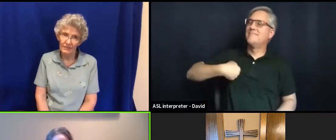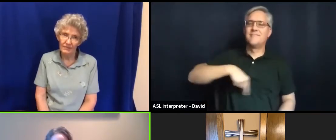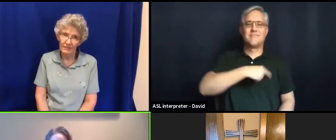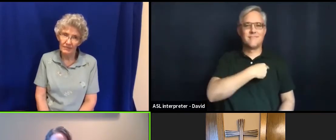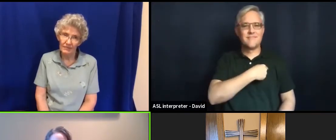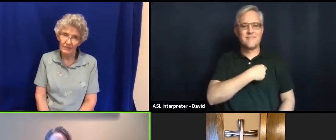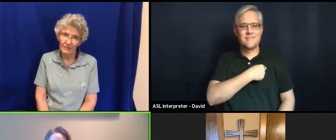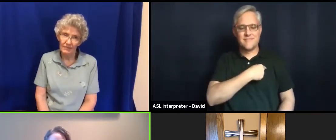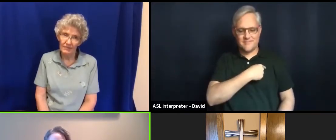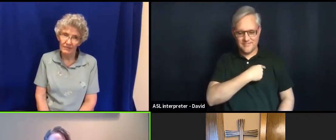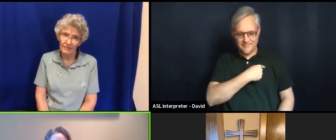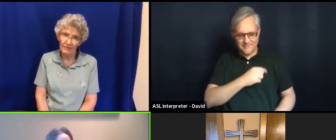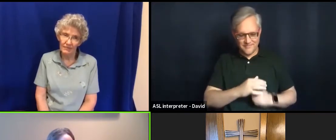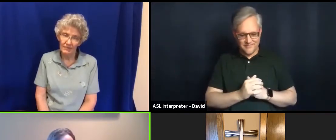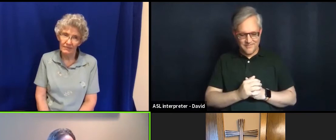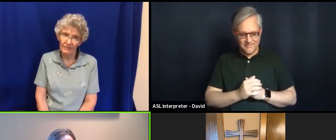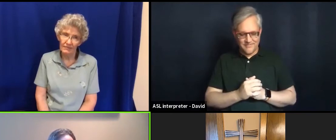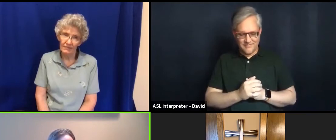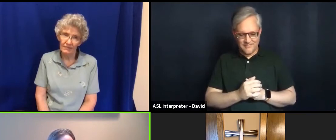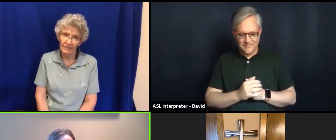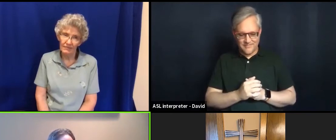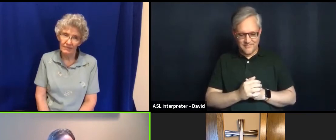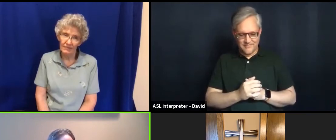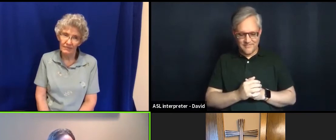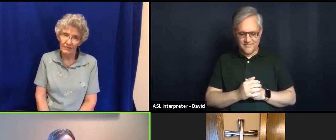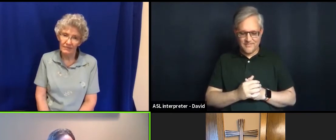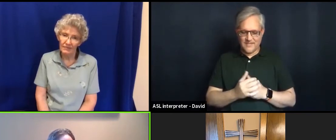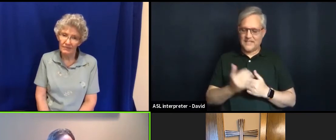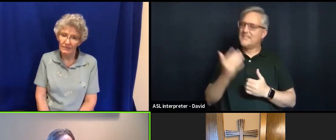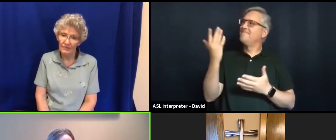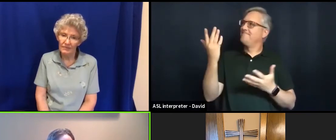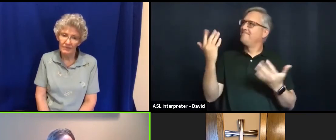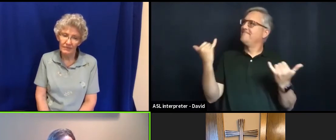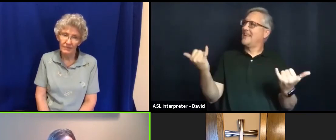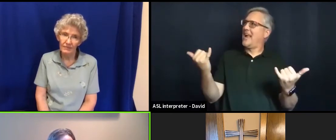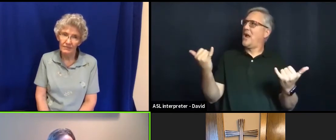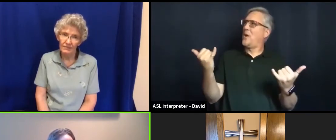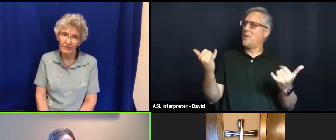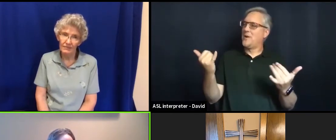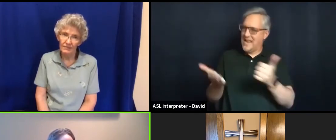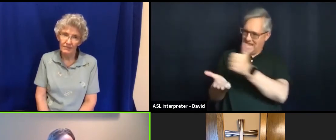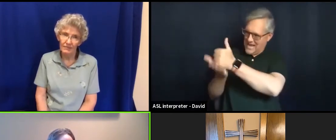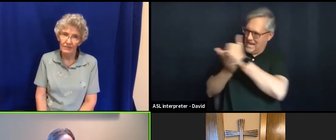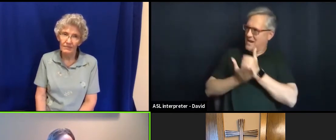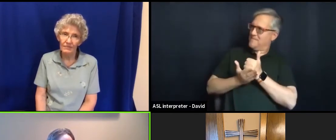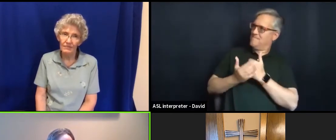Stir us during this time together to walk humbly,